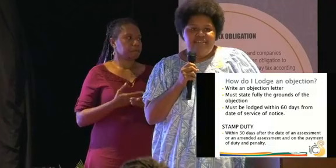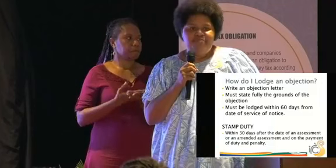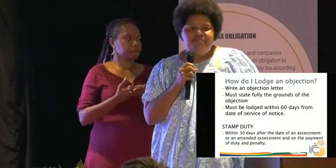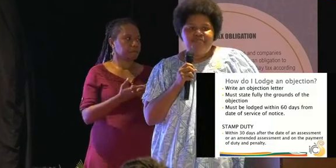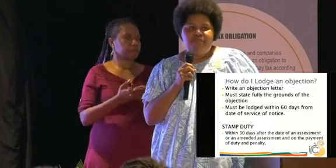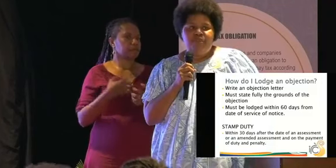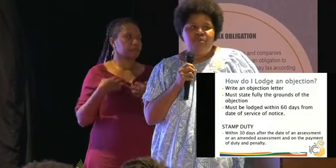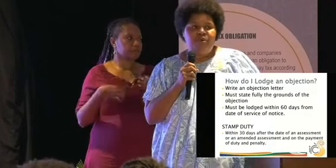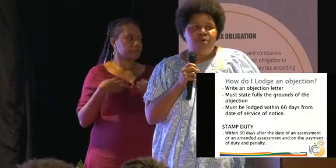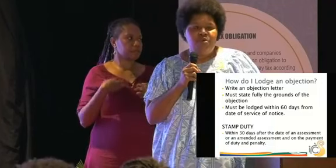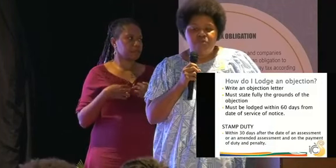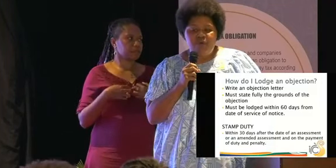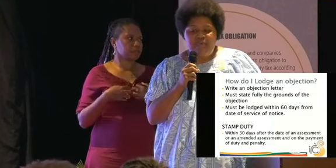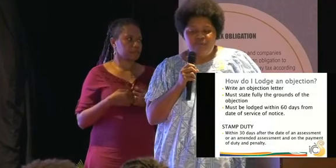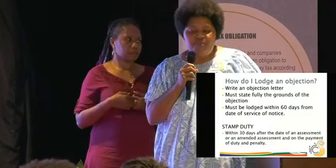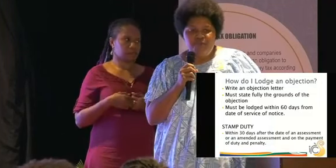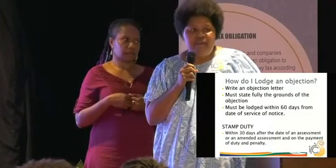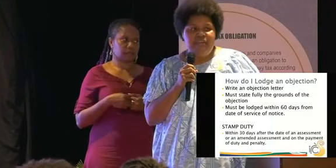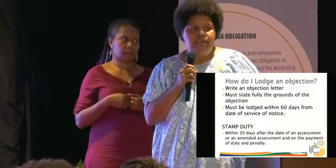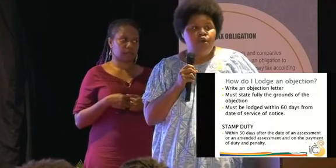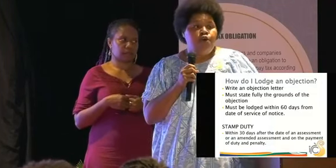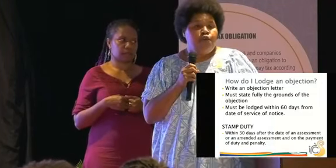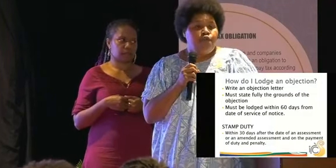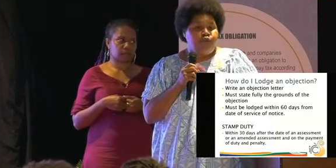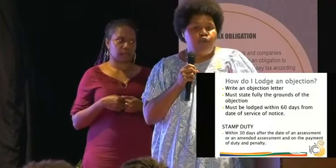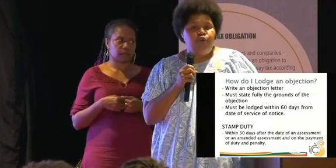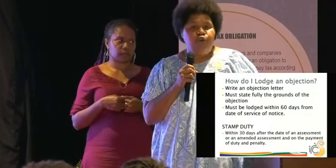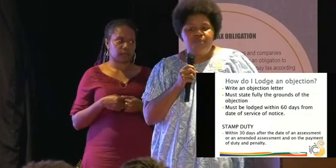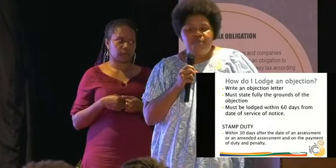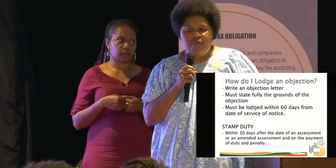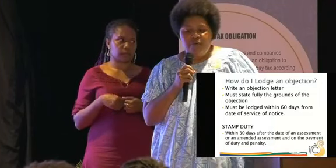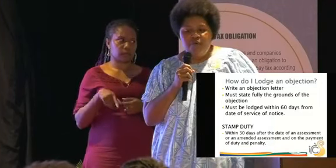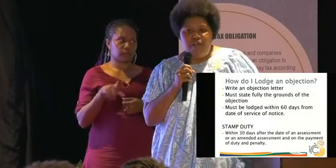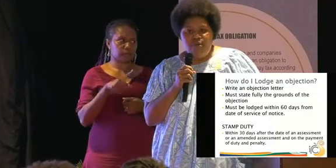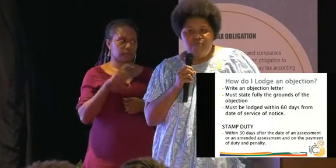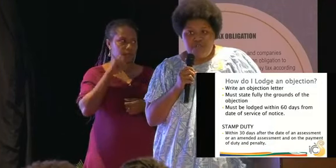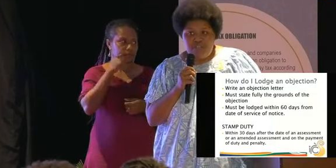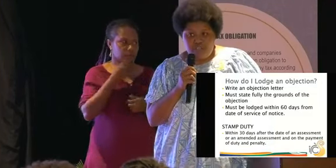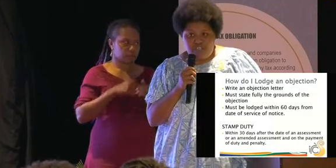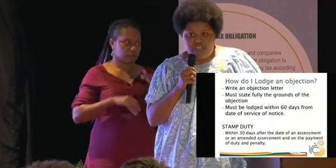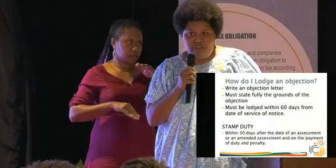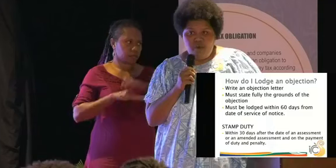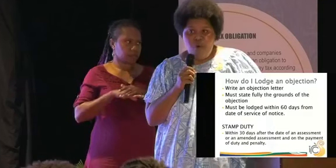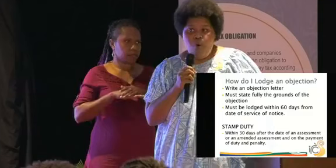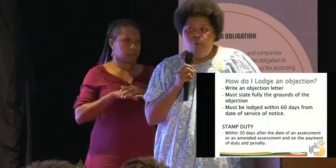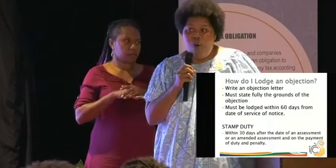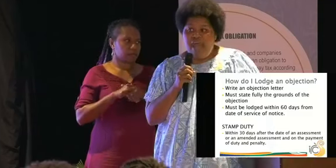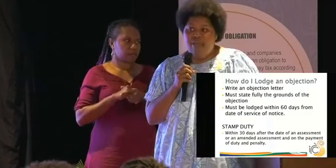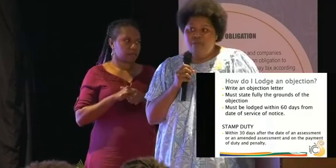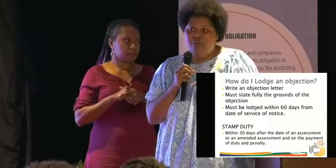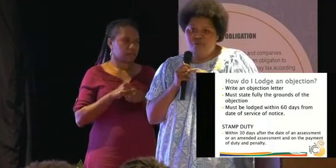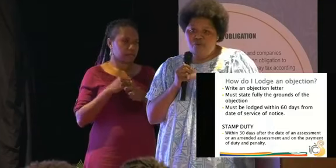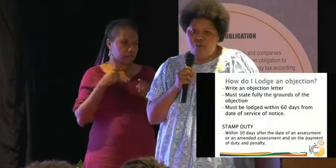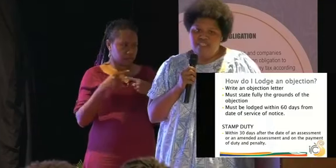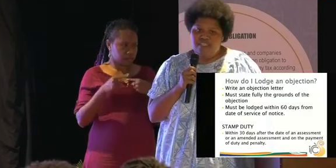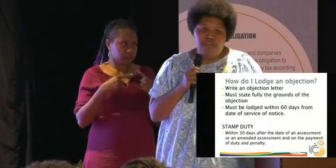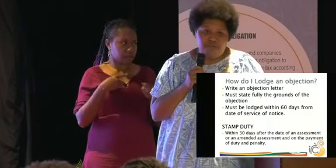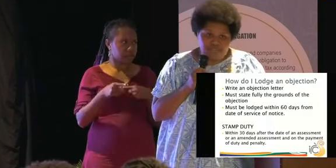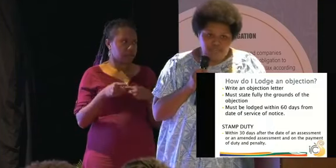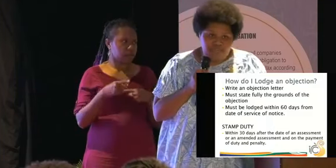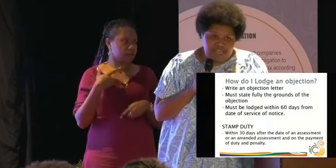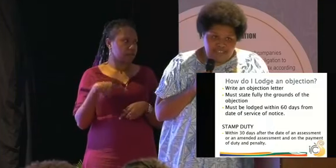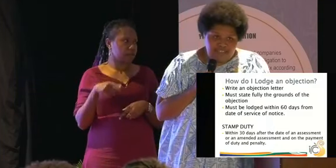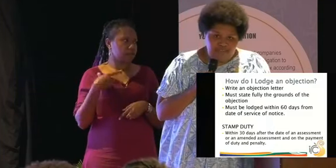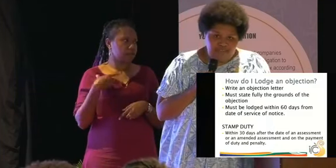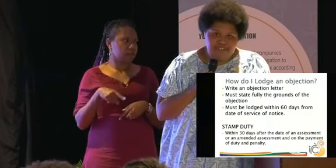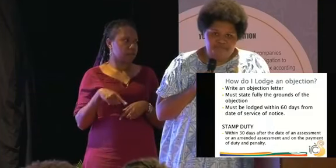that, you will also have to provide full grounds of that objection. Why do you not